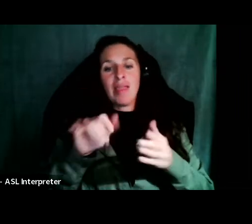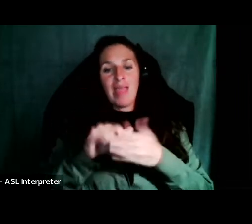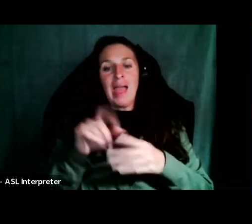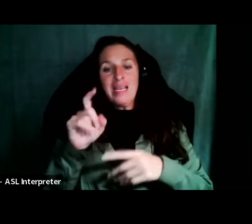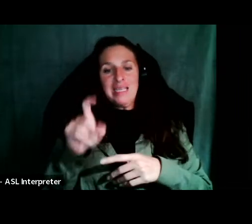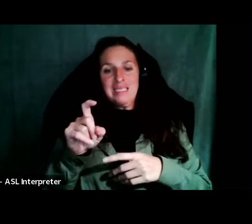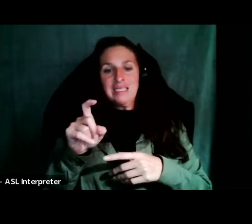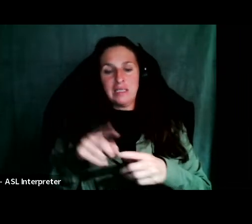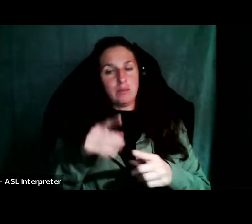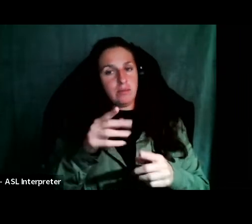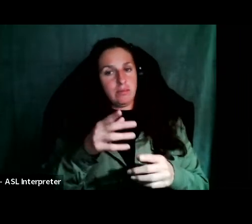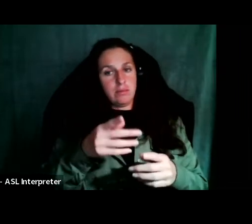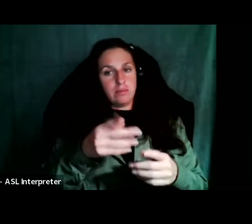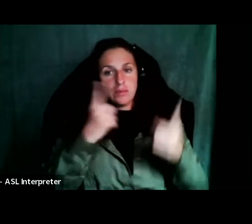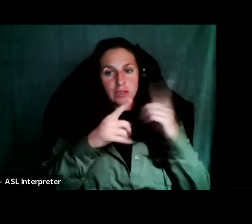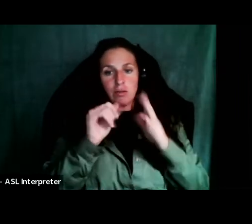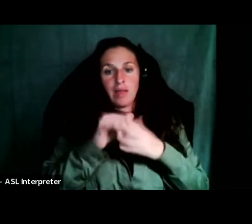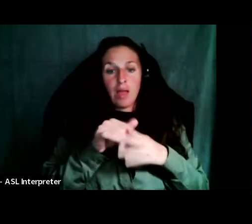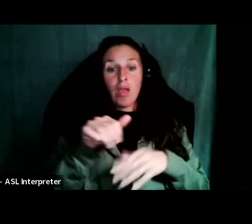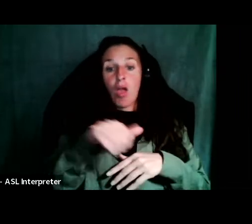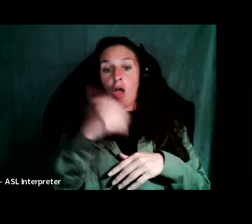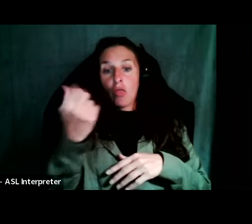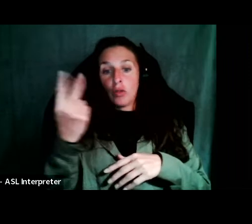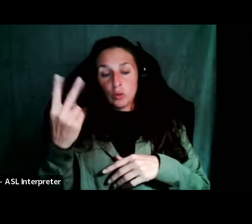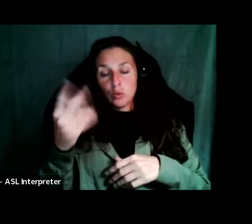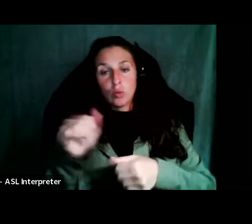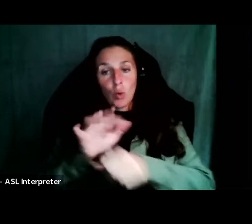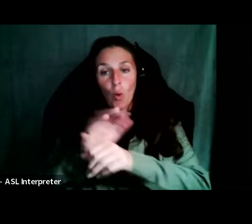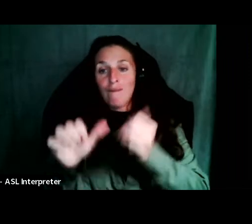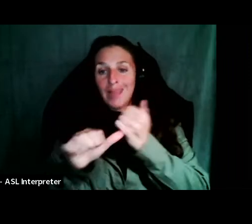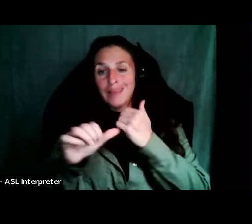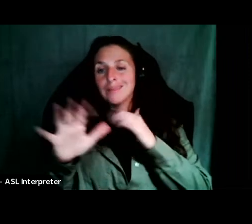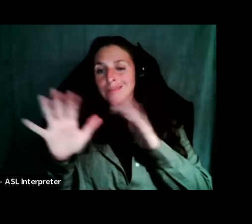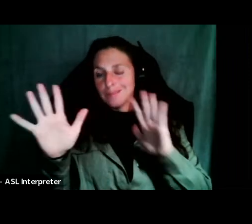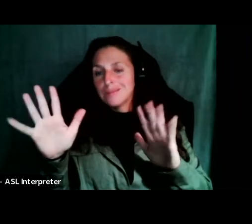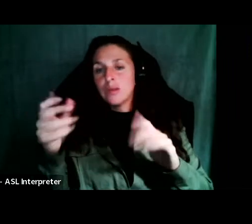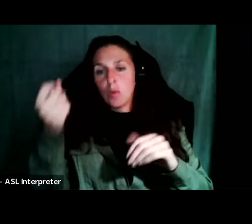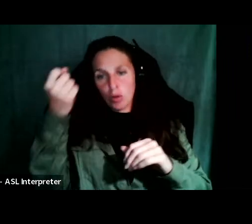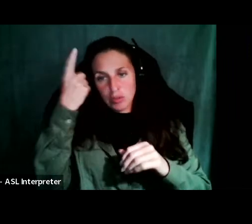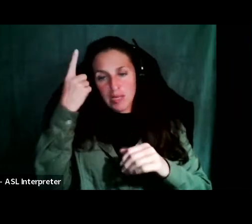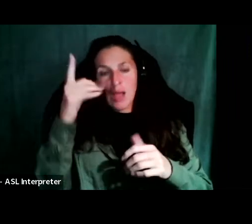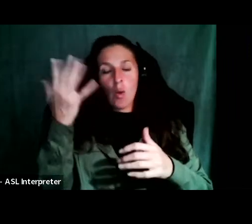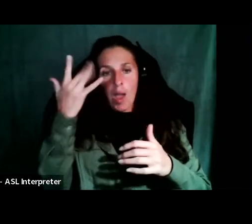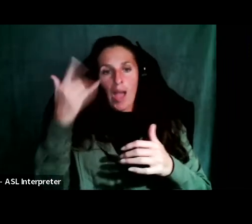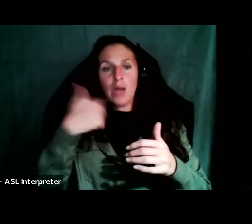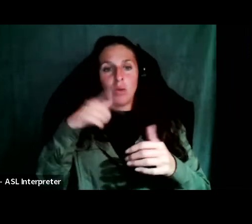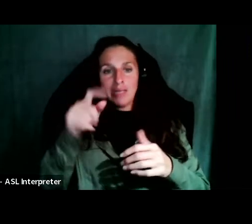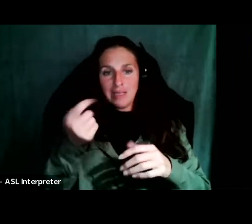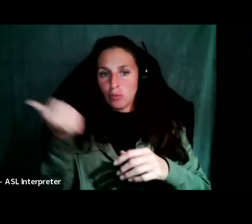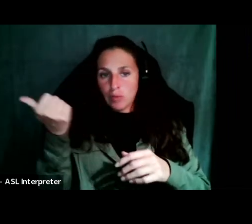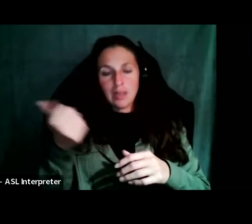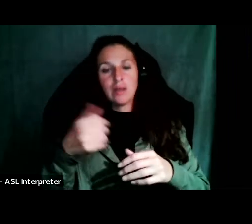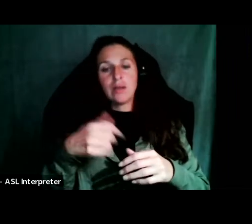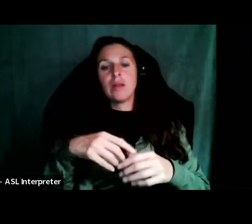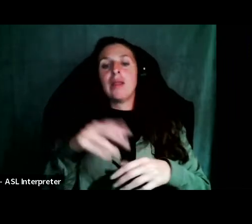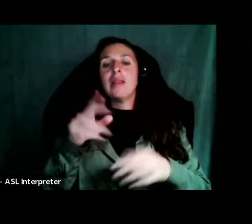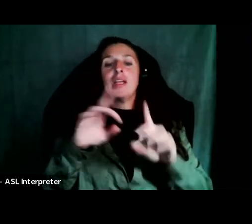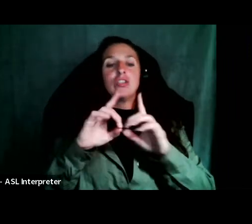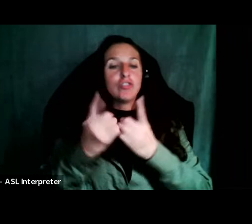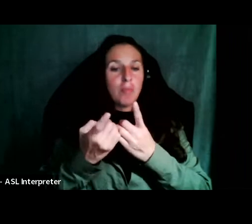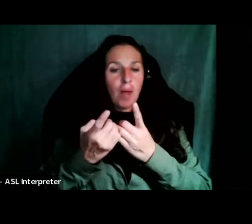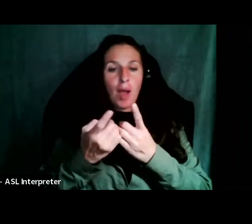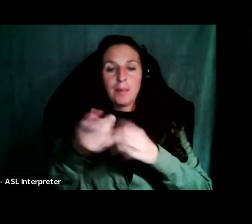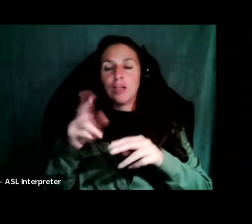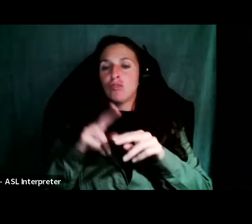other two, the COVID aids, we totally understand why we need to eliminate that. We understand the departmental reductions. We get that. So I'm just